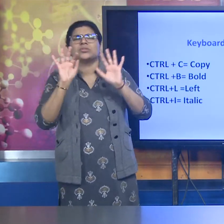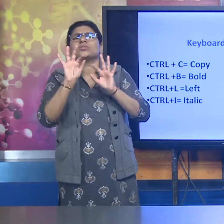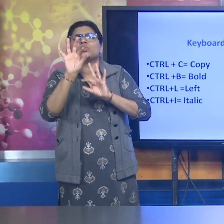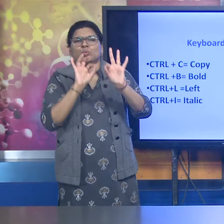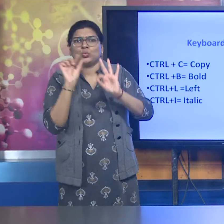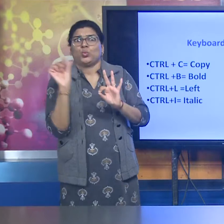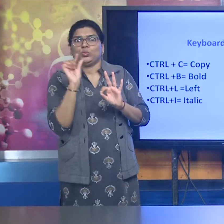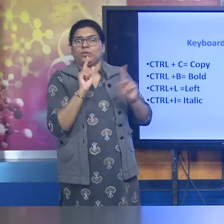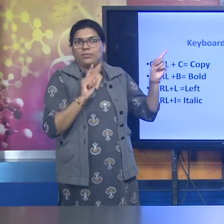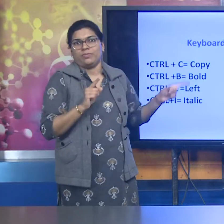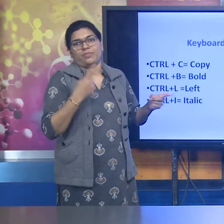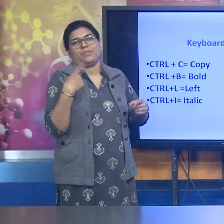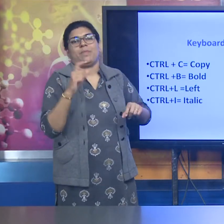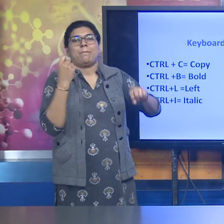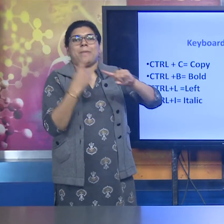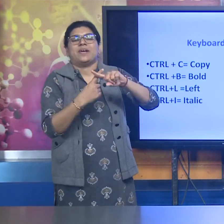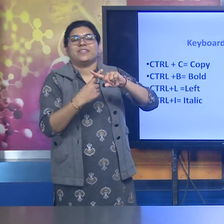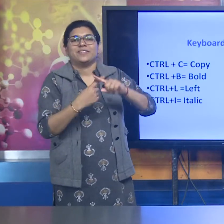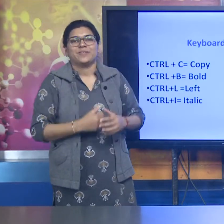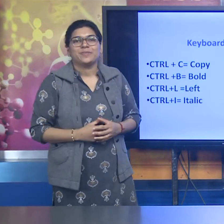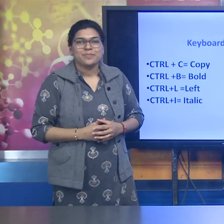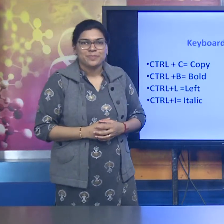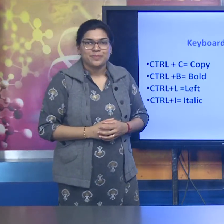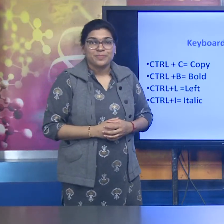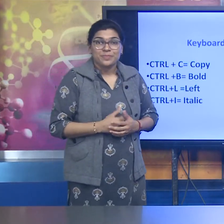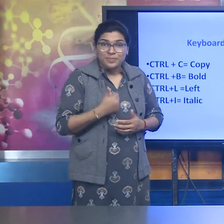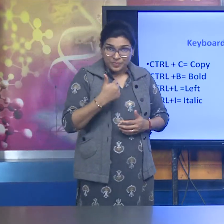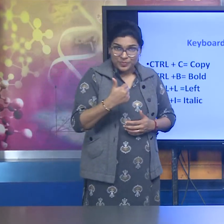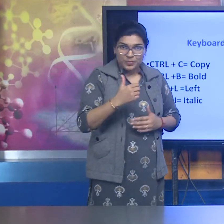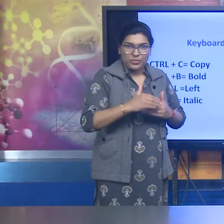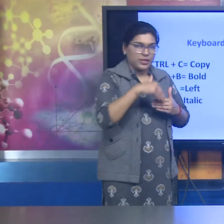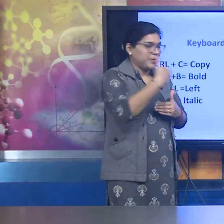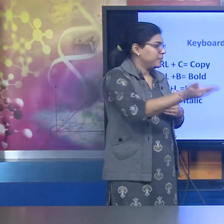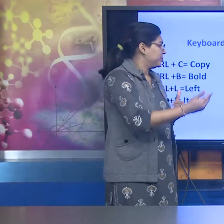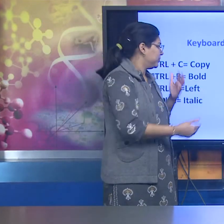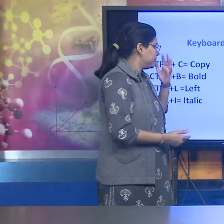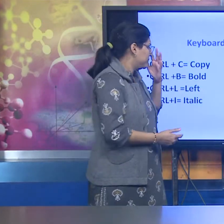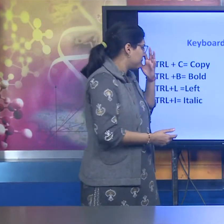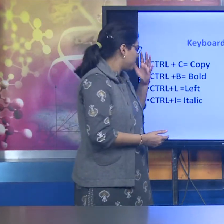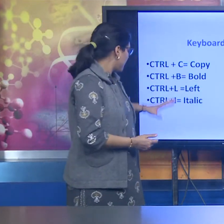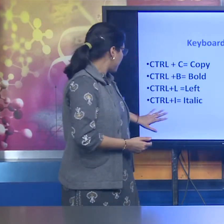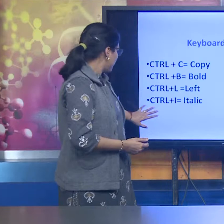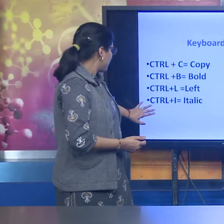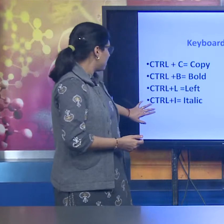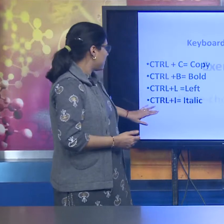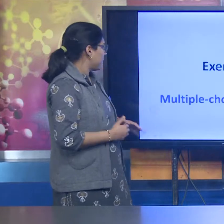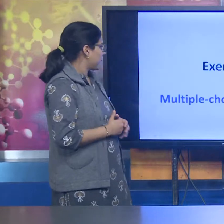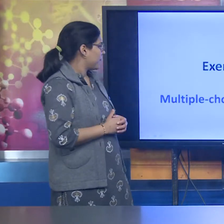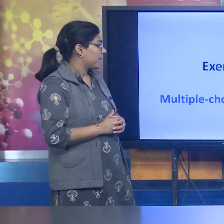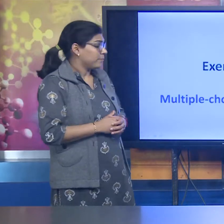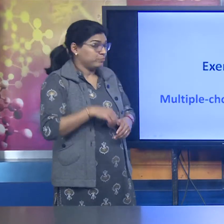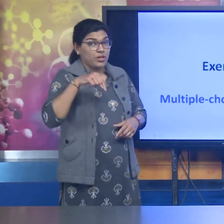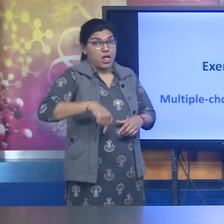the computer or laptop, it is important to give the command of Control plus P.